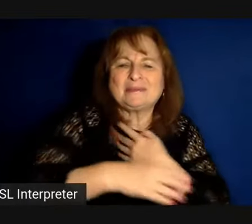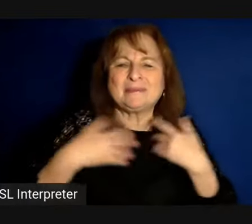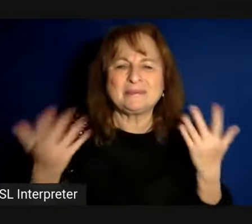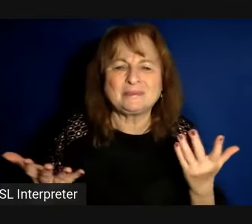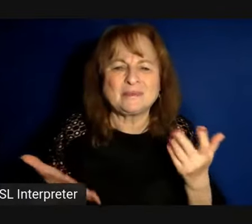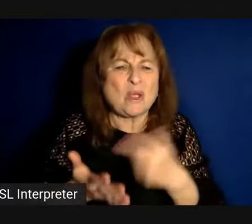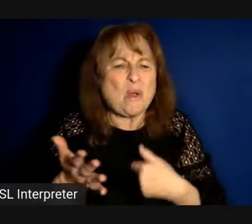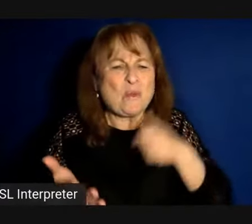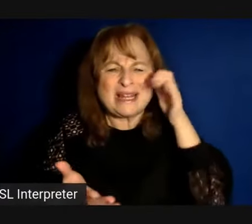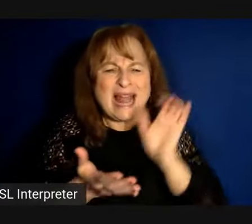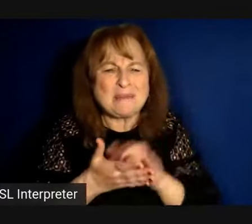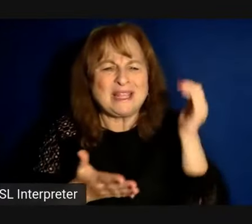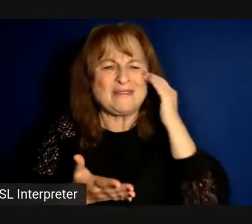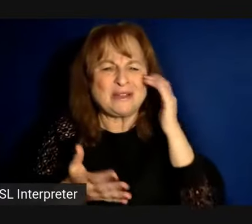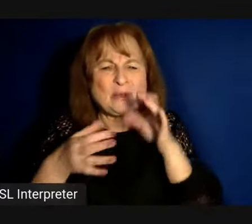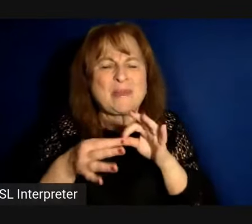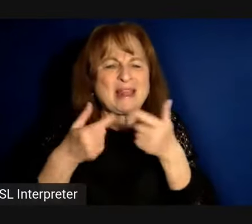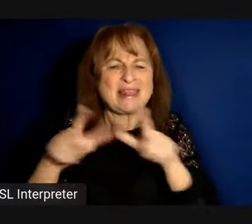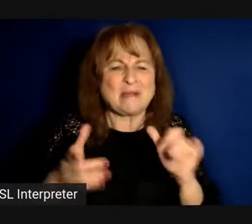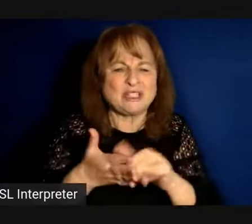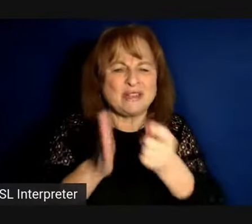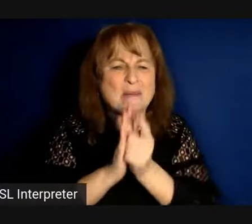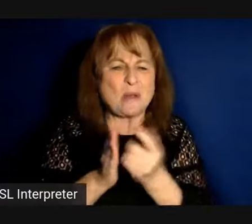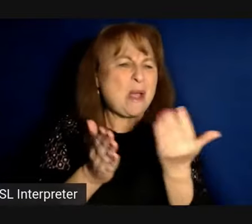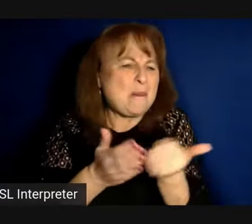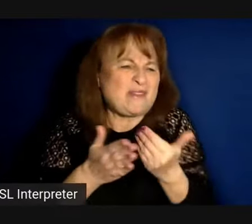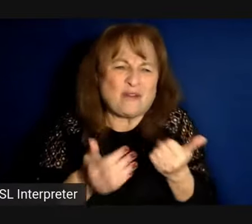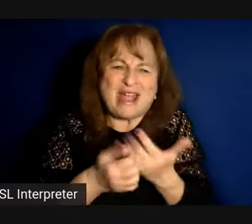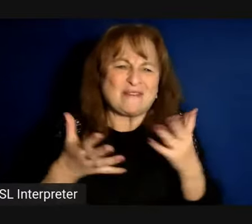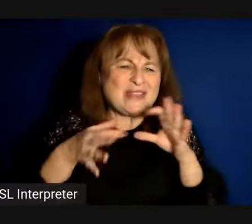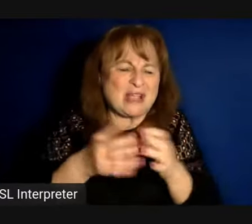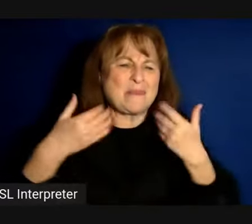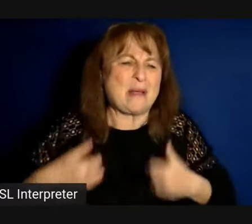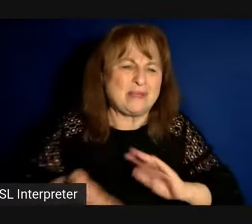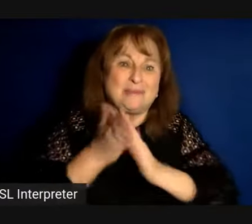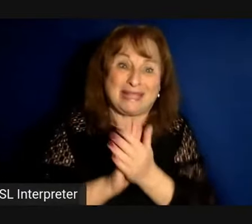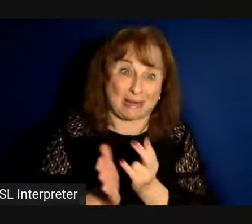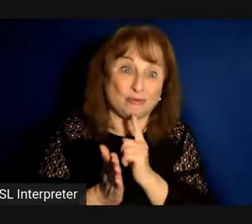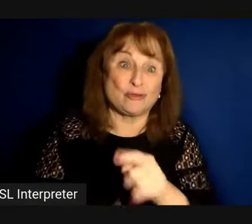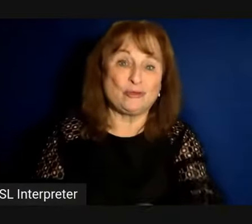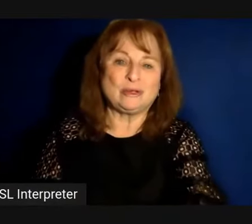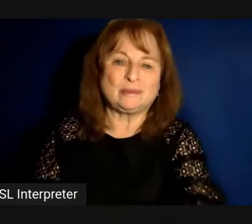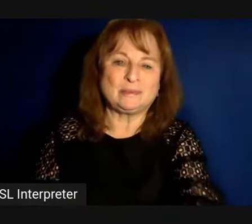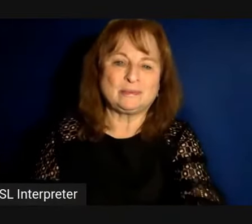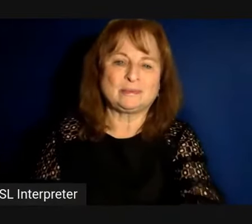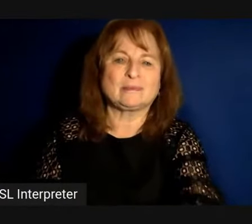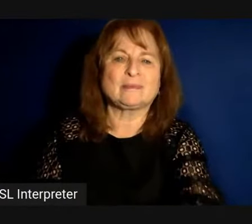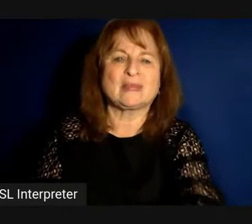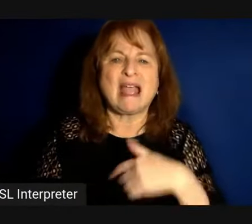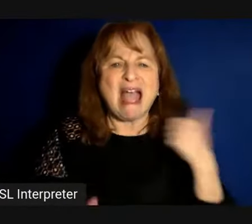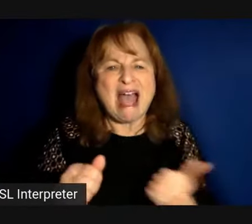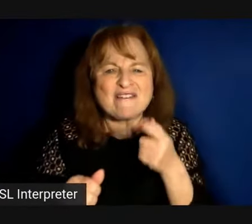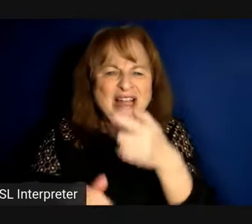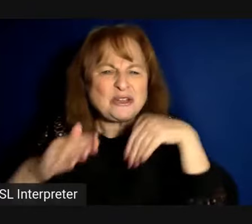what did I believe I knew of language in that moment before everything about me became true I followed you